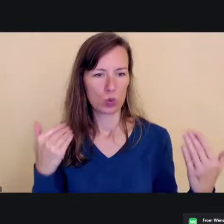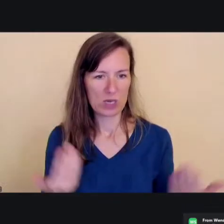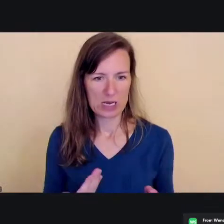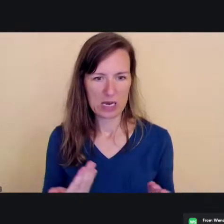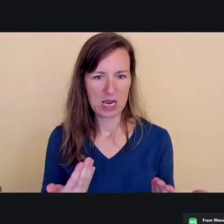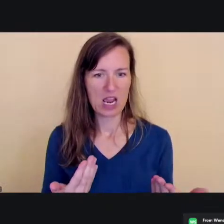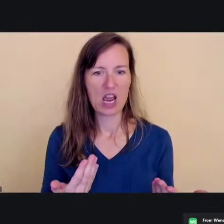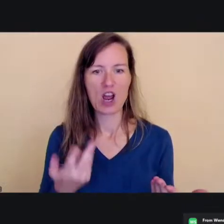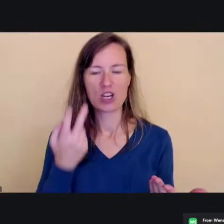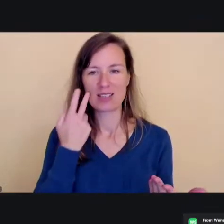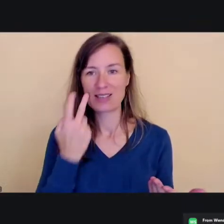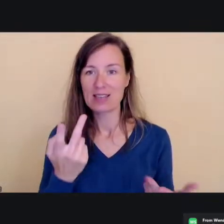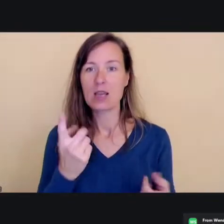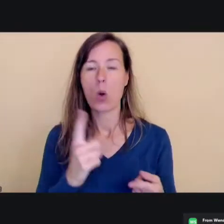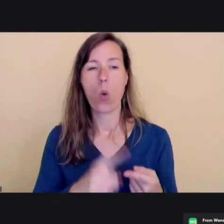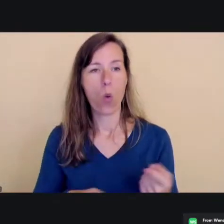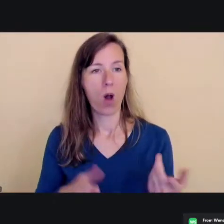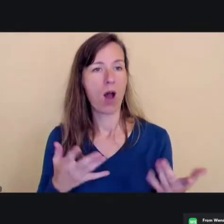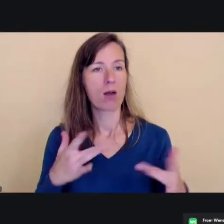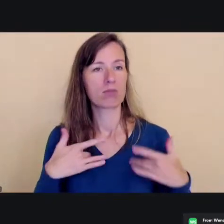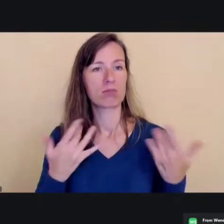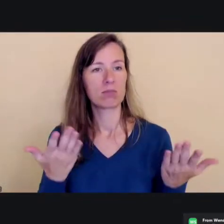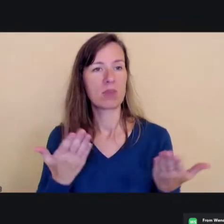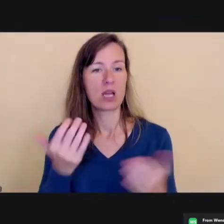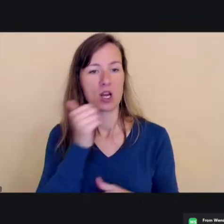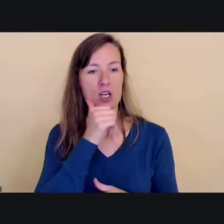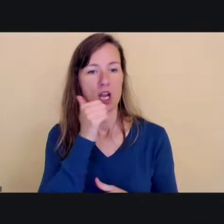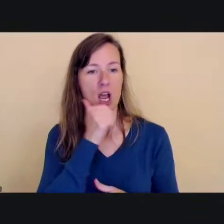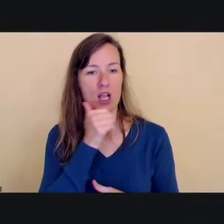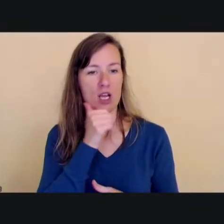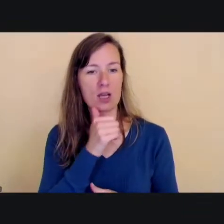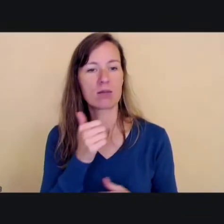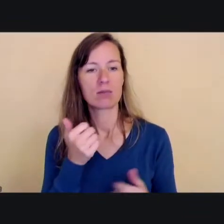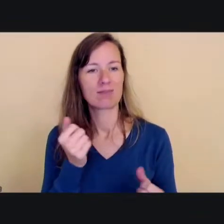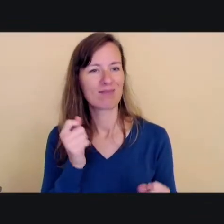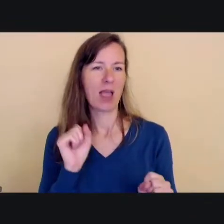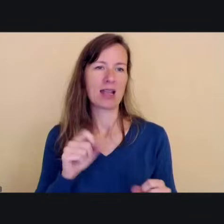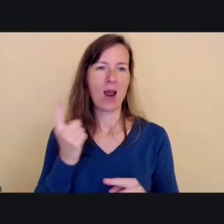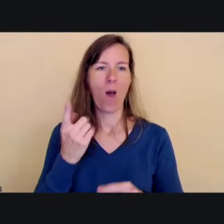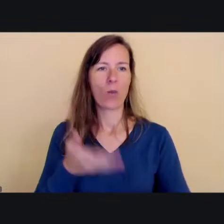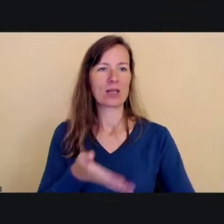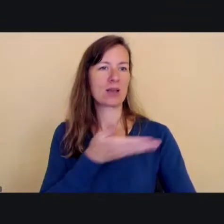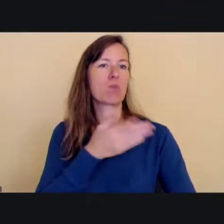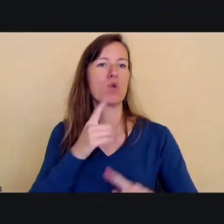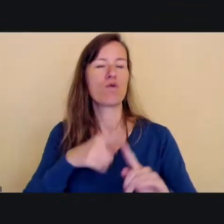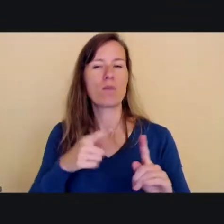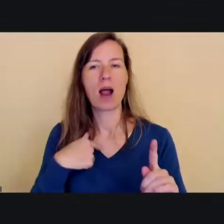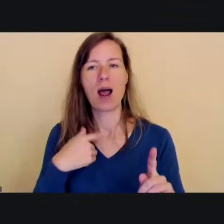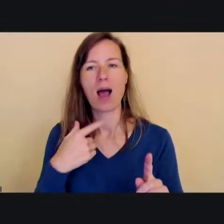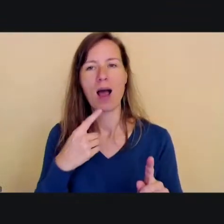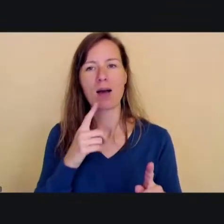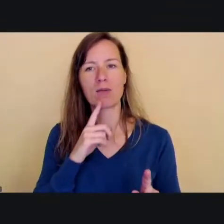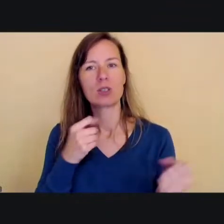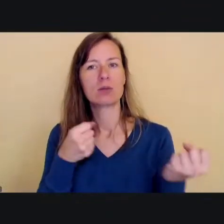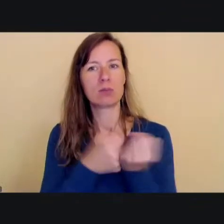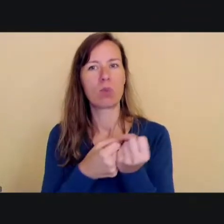daily basis. We can always improve, but I'm all in favor of people spending